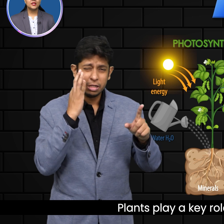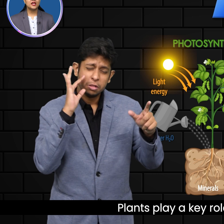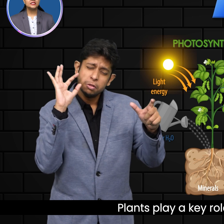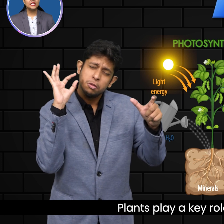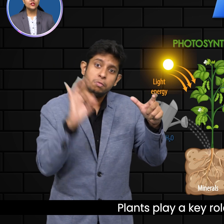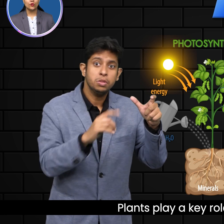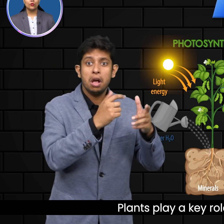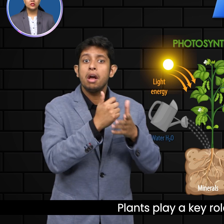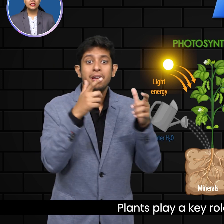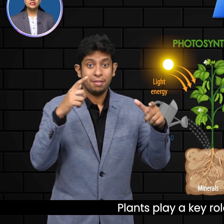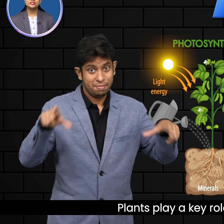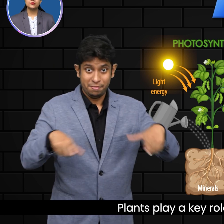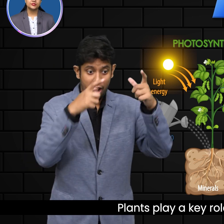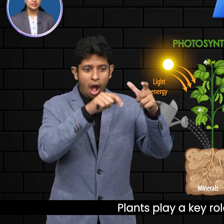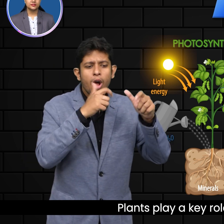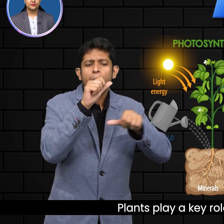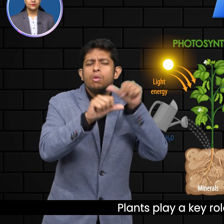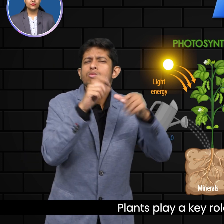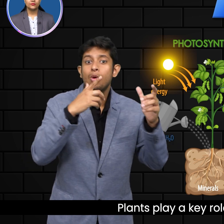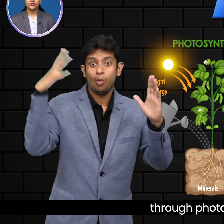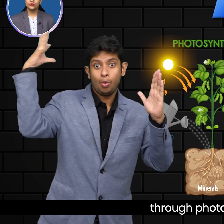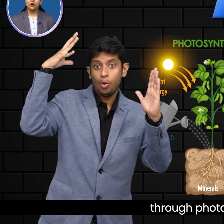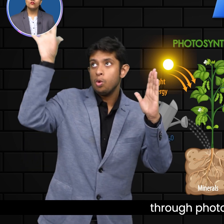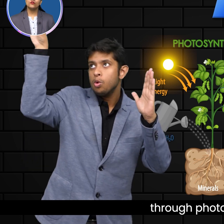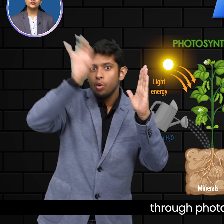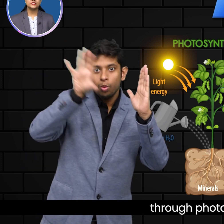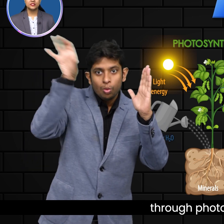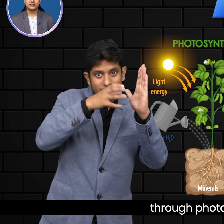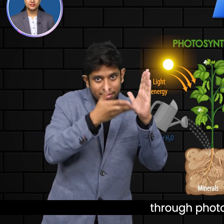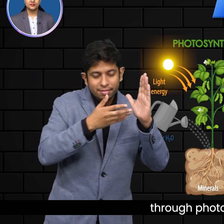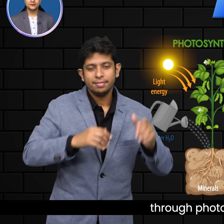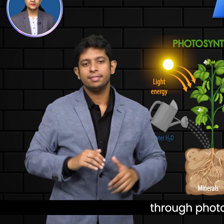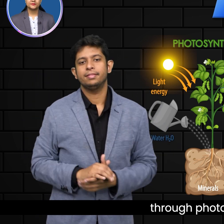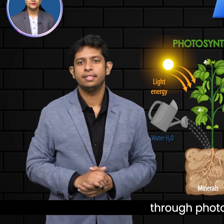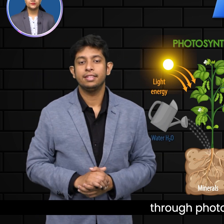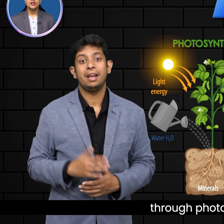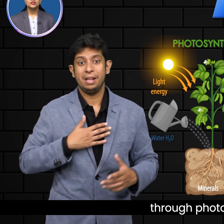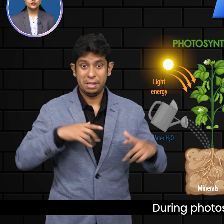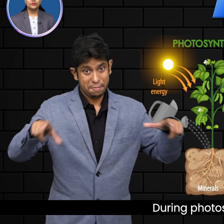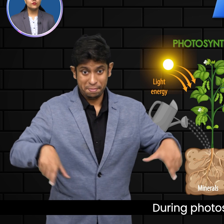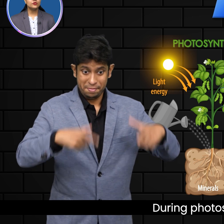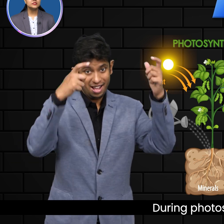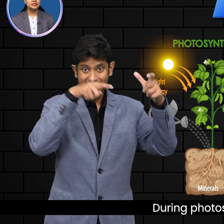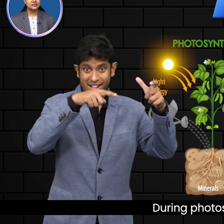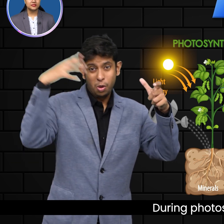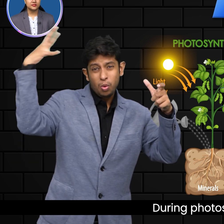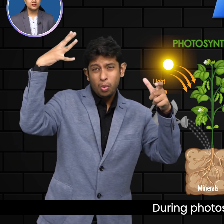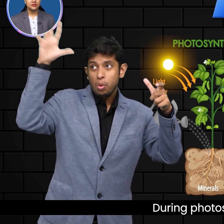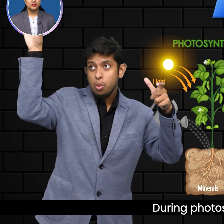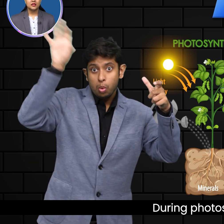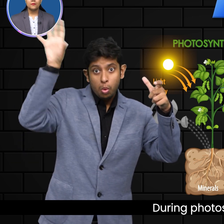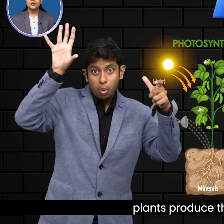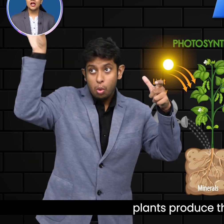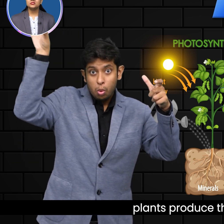Plants play a key role in this process through photosynthesis. During